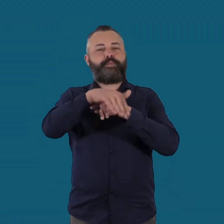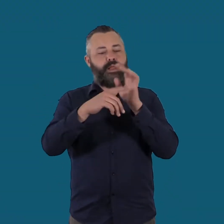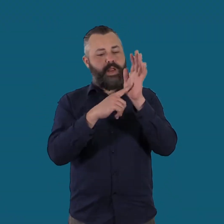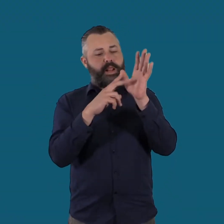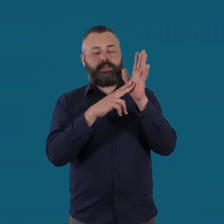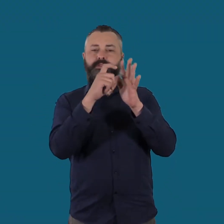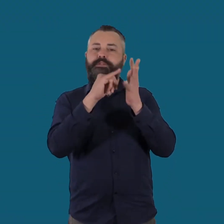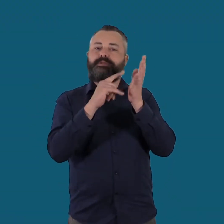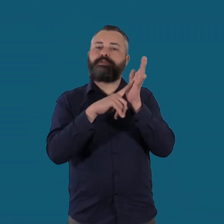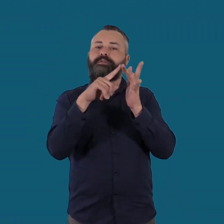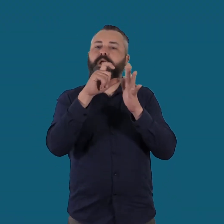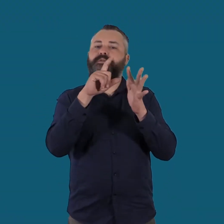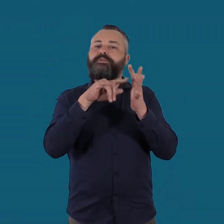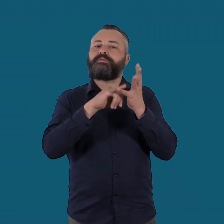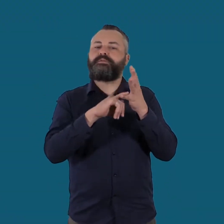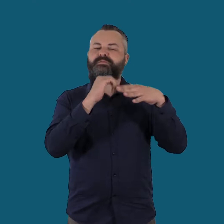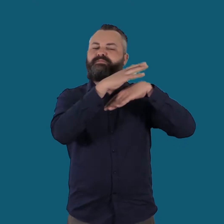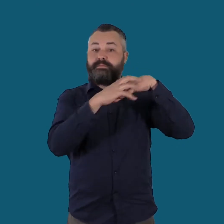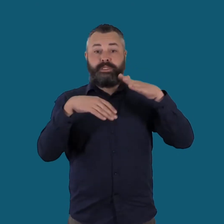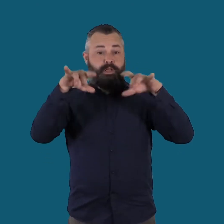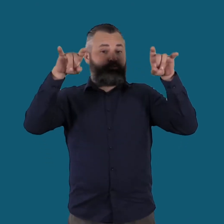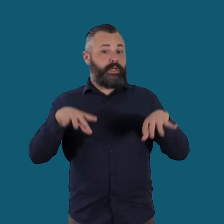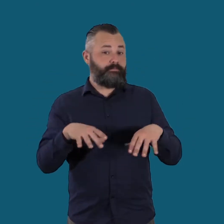I will be presenting information relating to landslides in Australia.